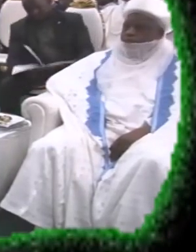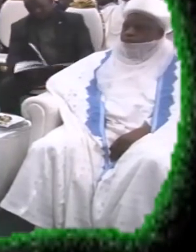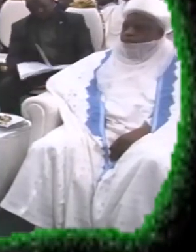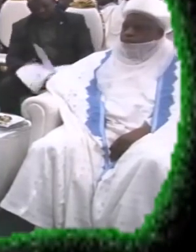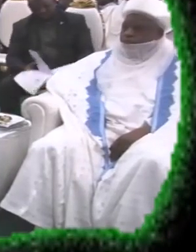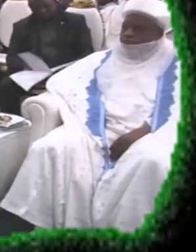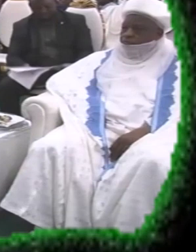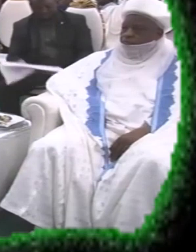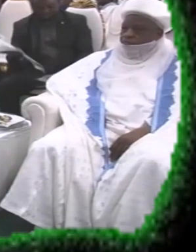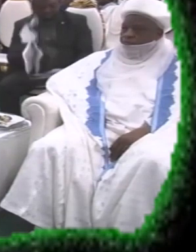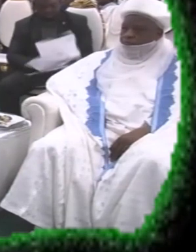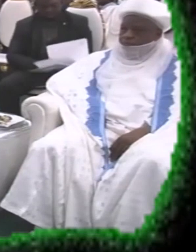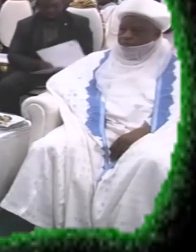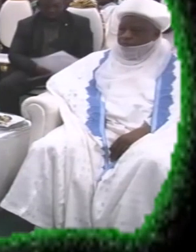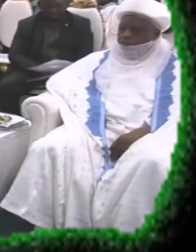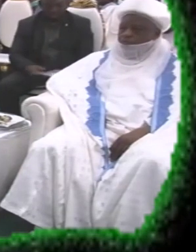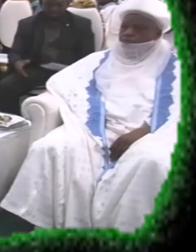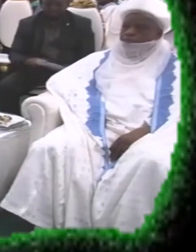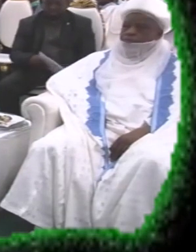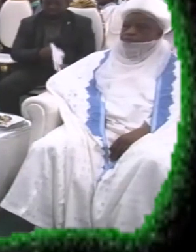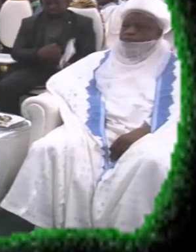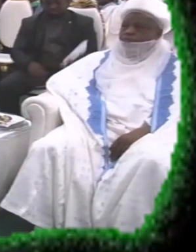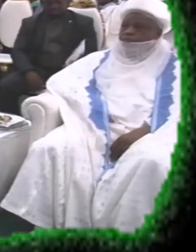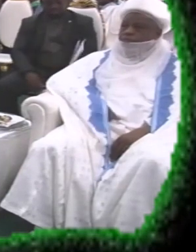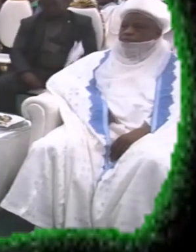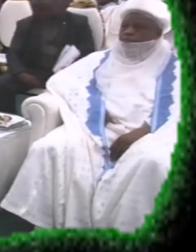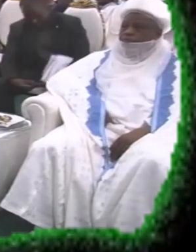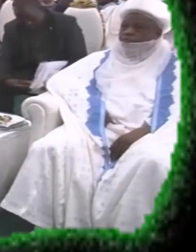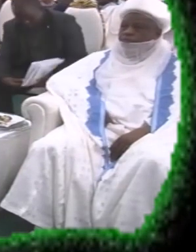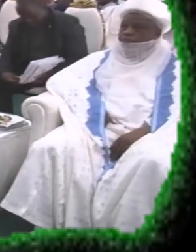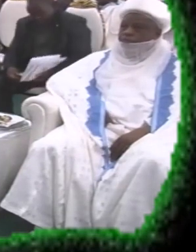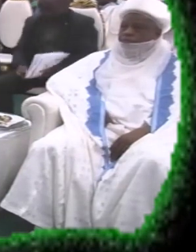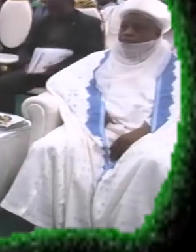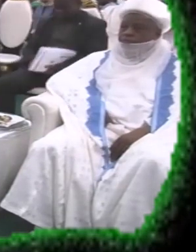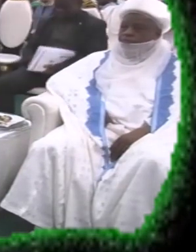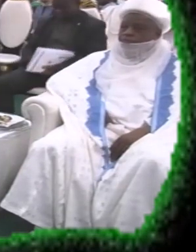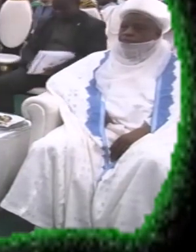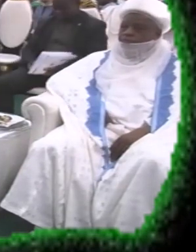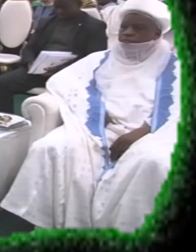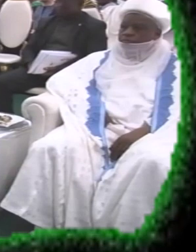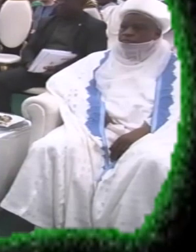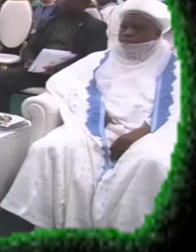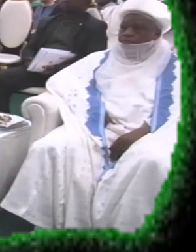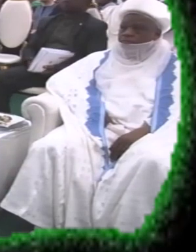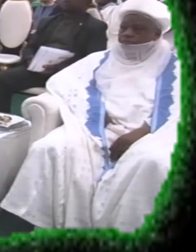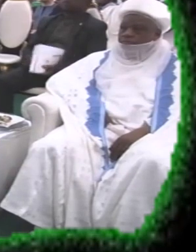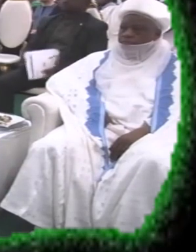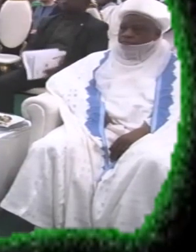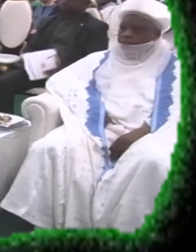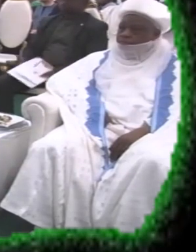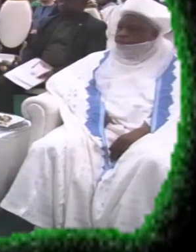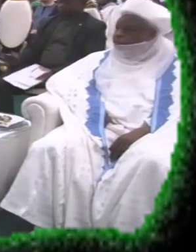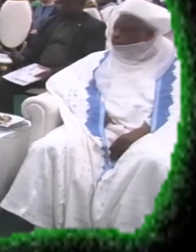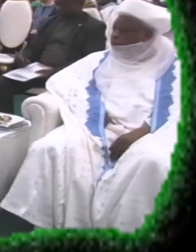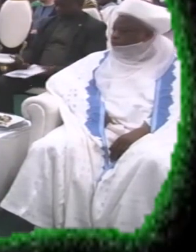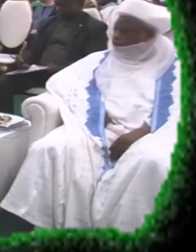to surmount as a nation, and also drawing the attention of citizens to always be a part